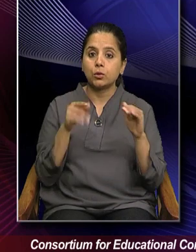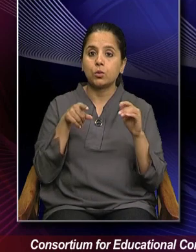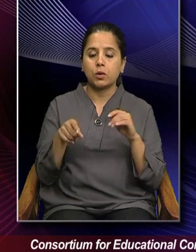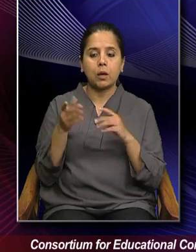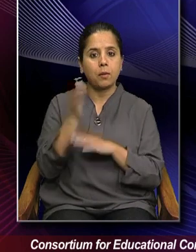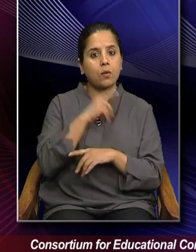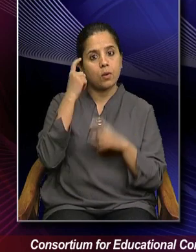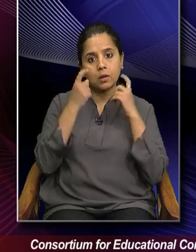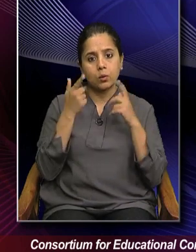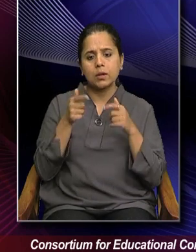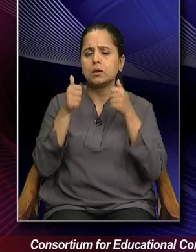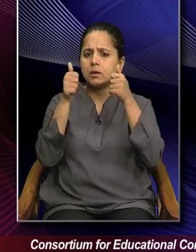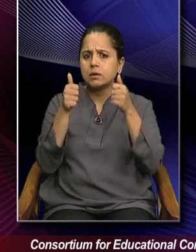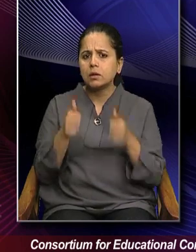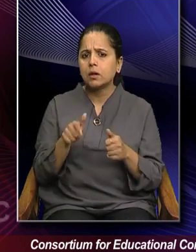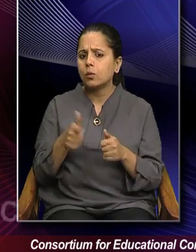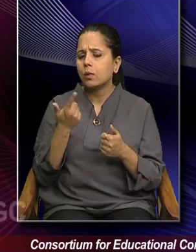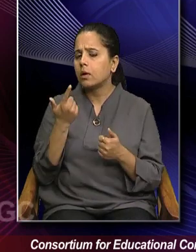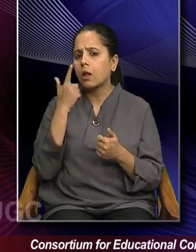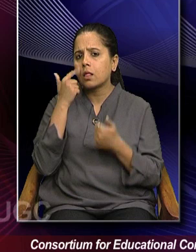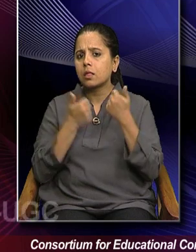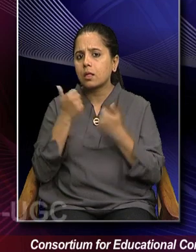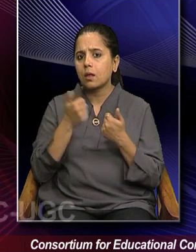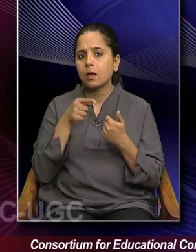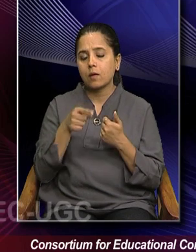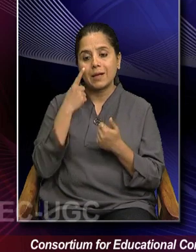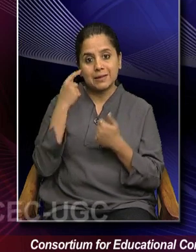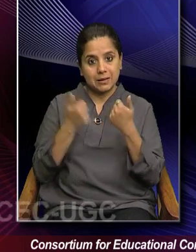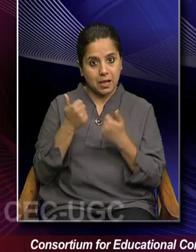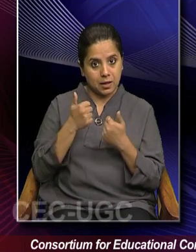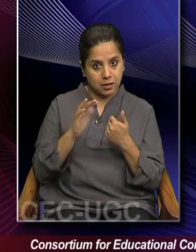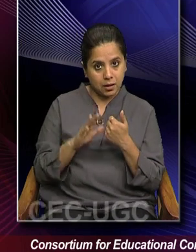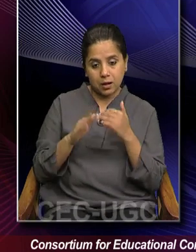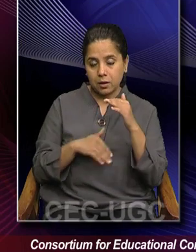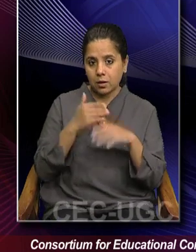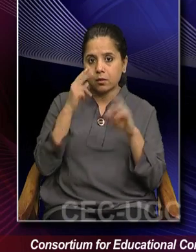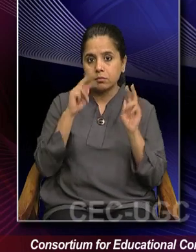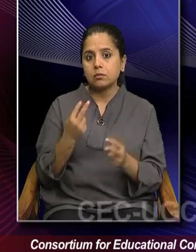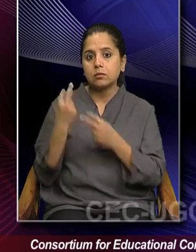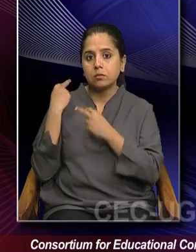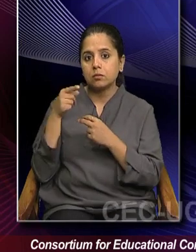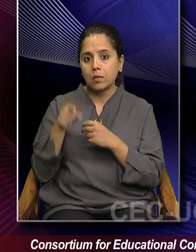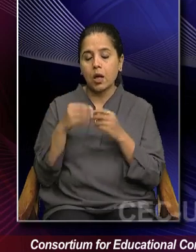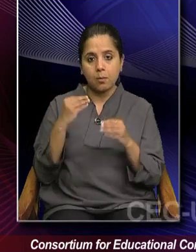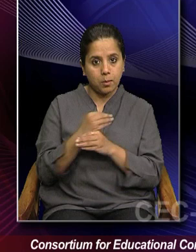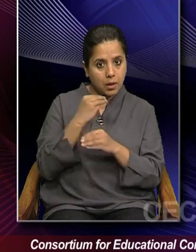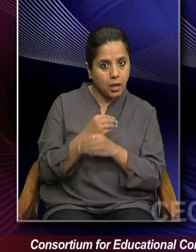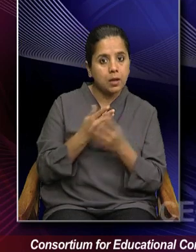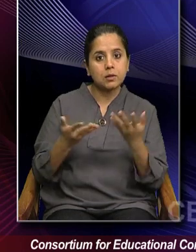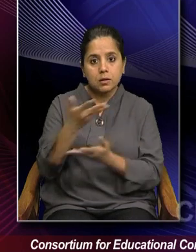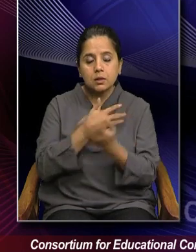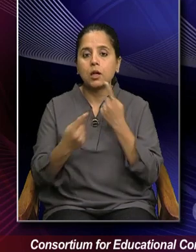predict the outcome of an experiment, they test it and then reflect through peer